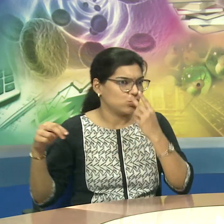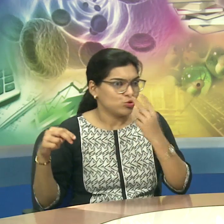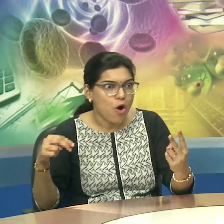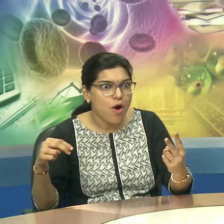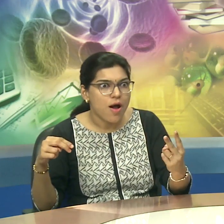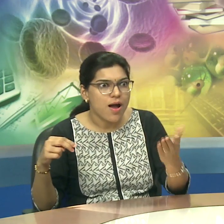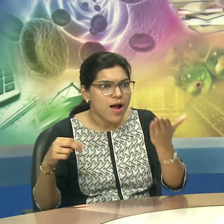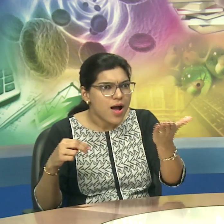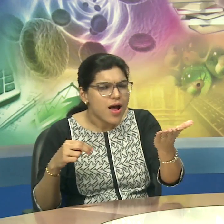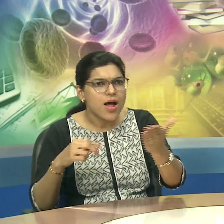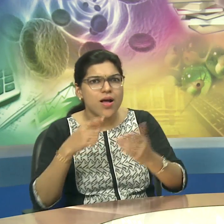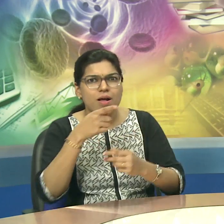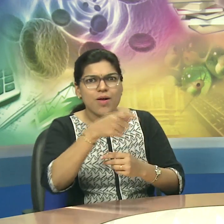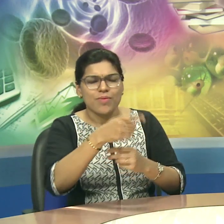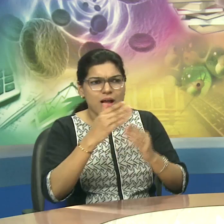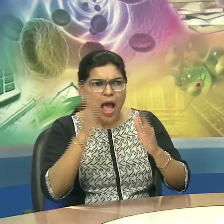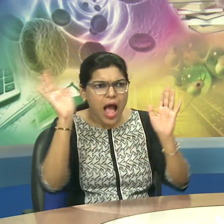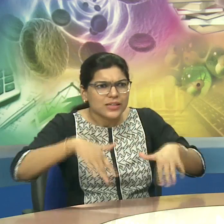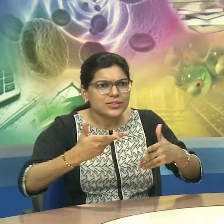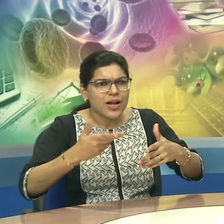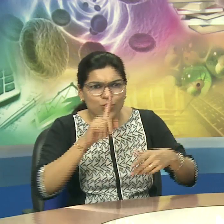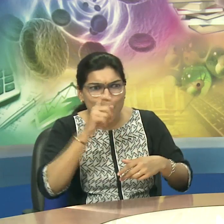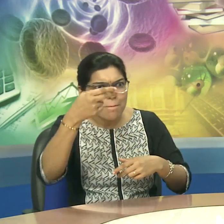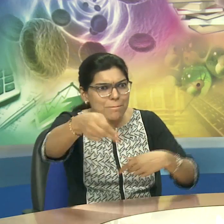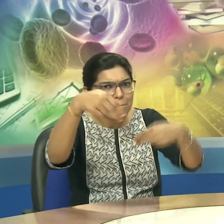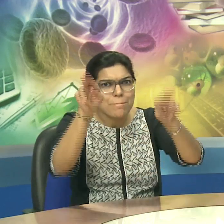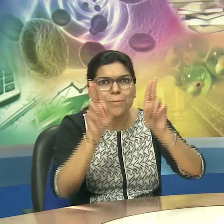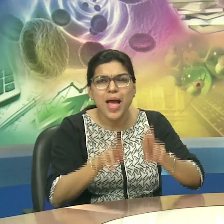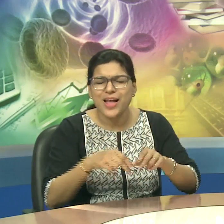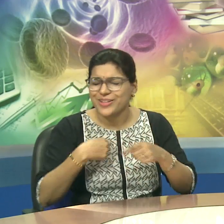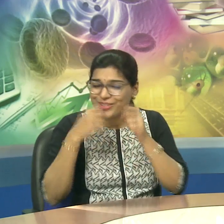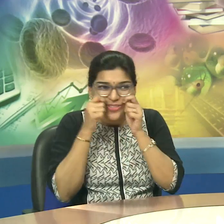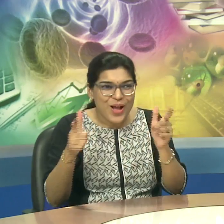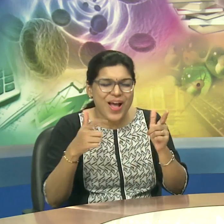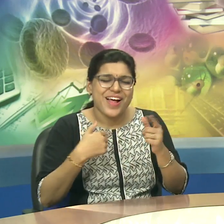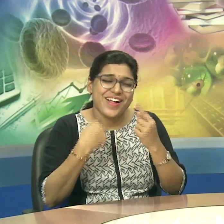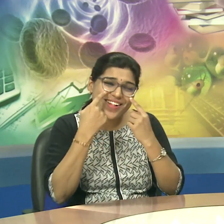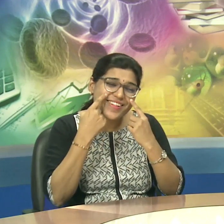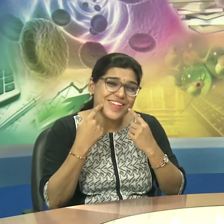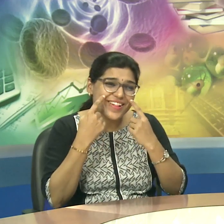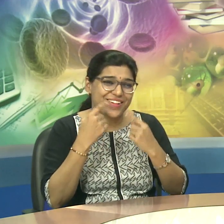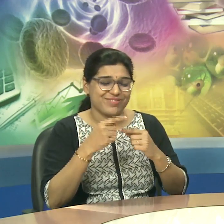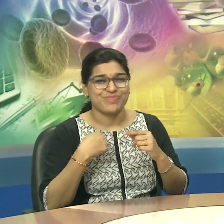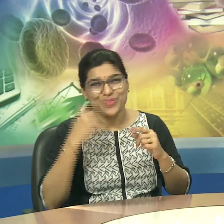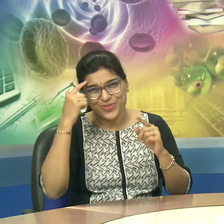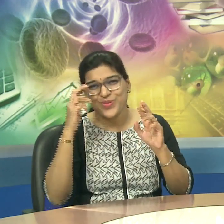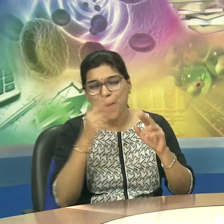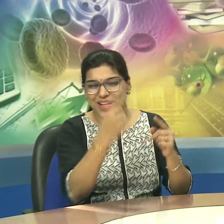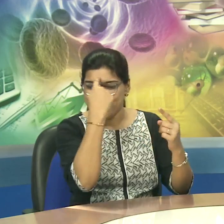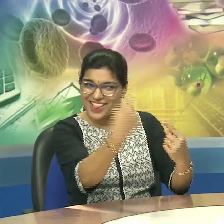it. And when Aunt Ruby emerged from her room and